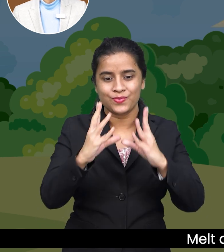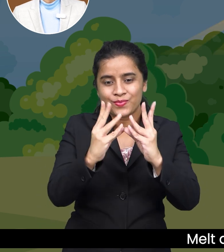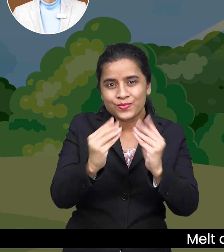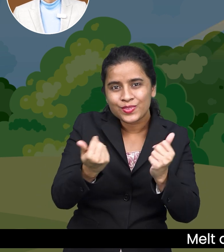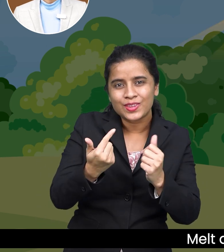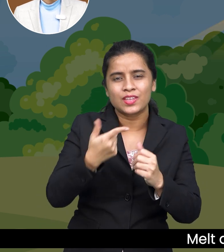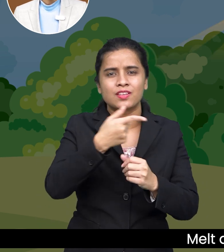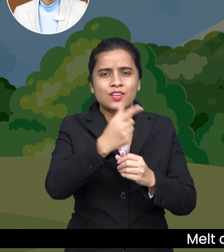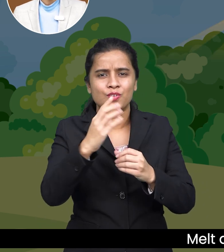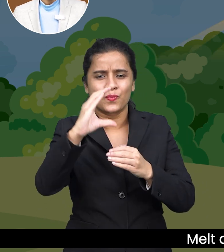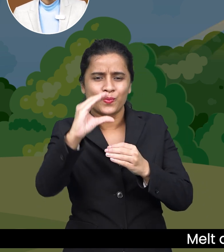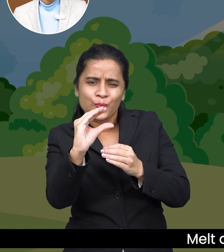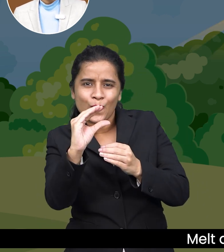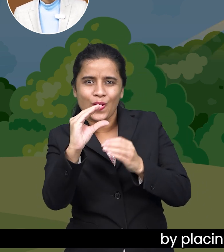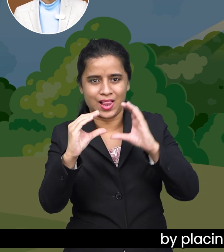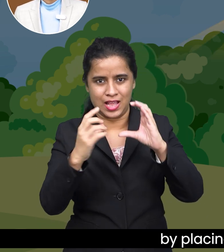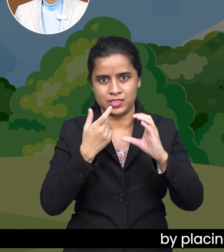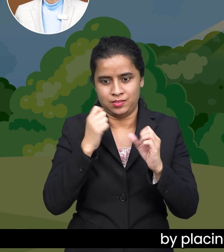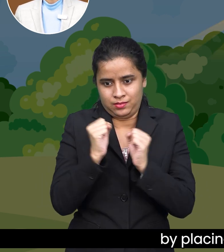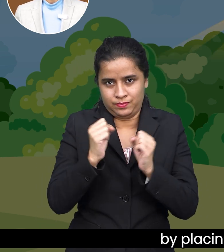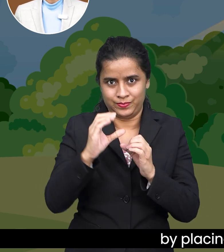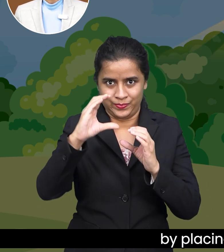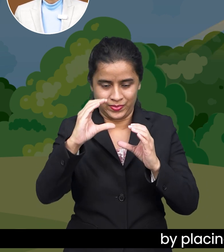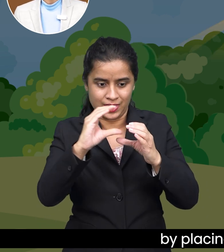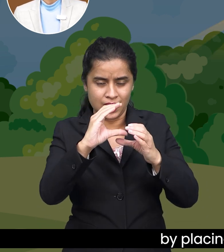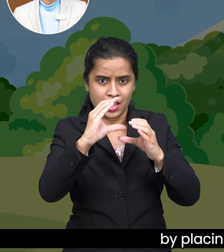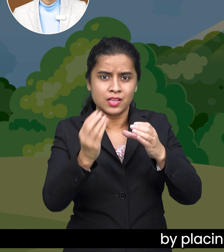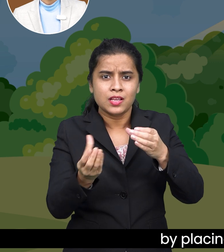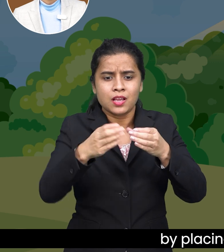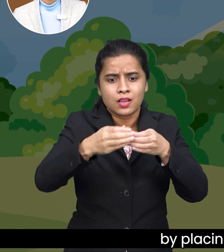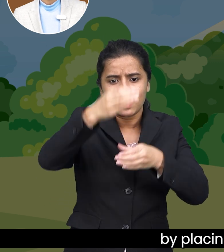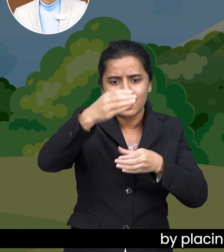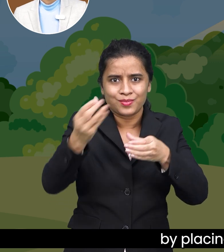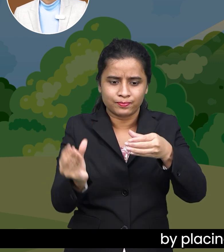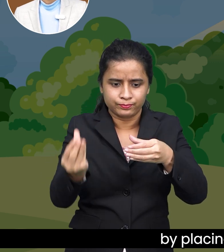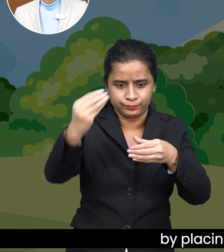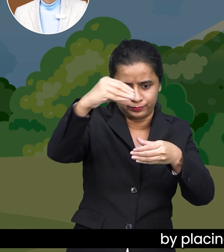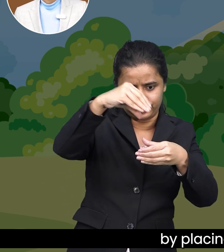Melt a small portion of ice by placing the tumbler in the sun.